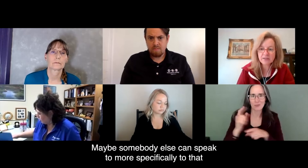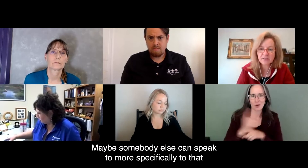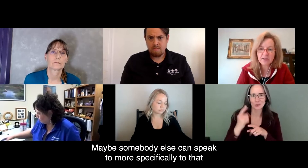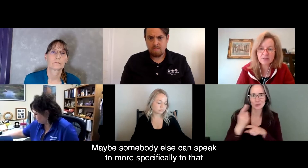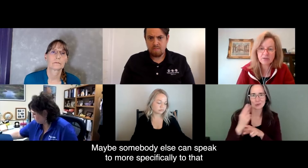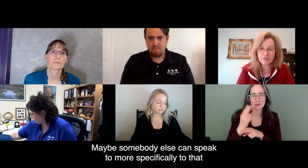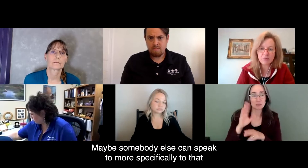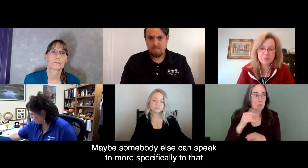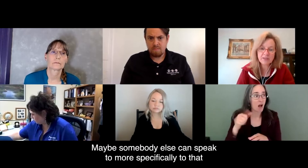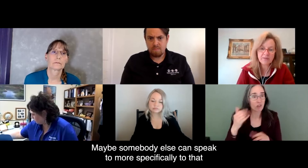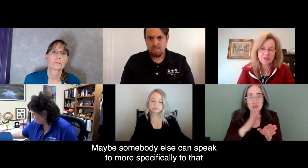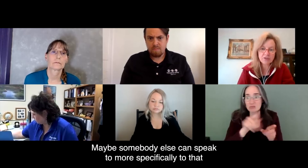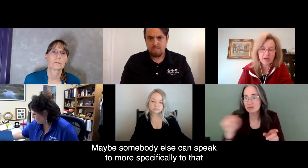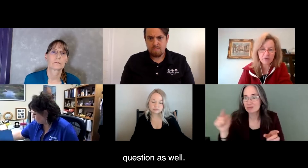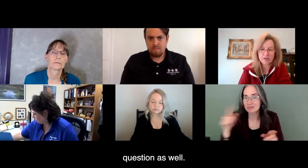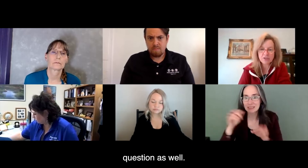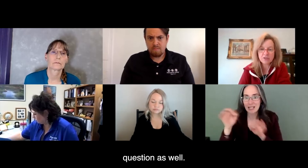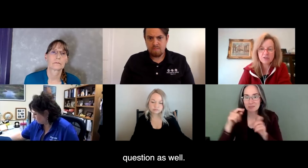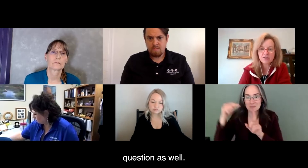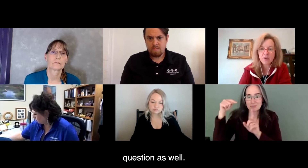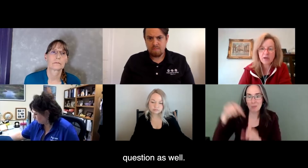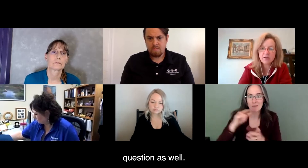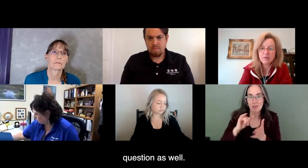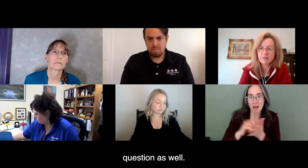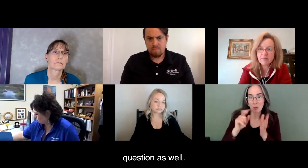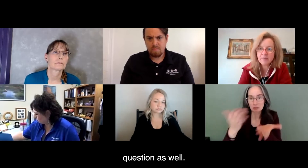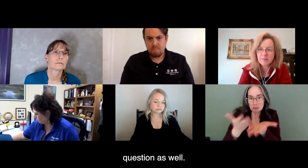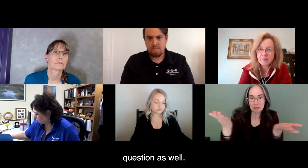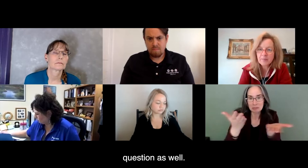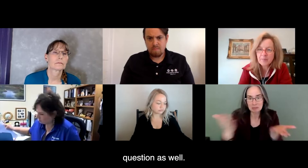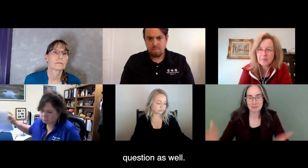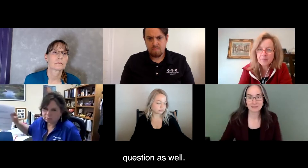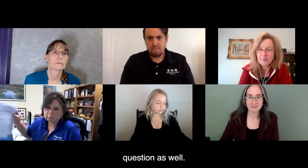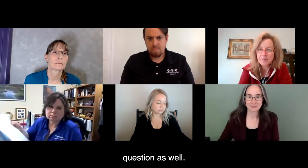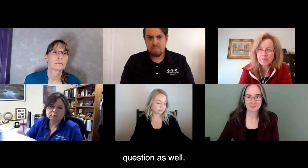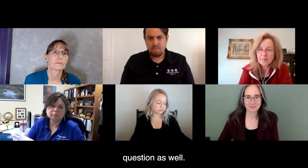else can speak to more specifically to that question as well.